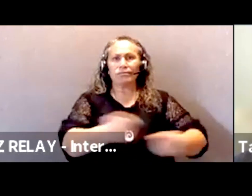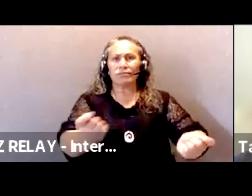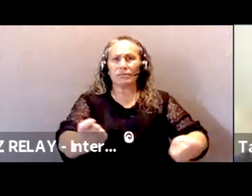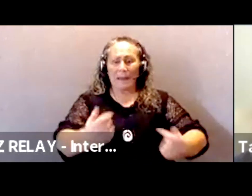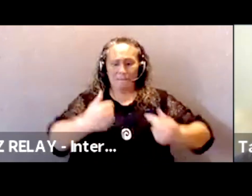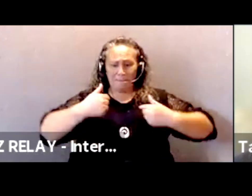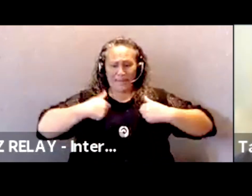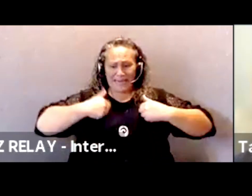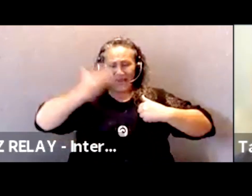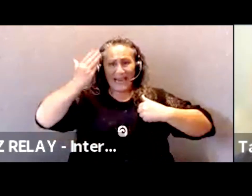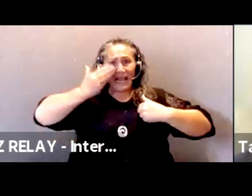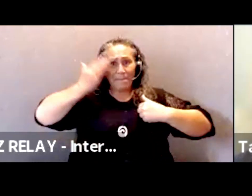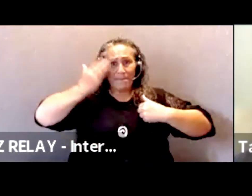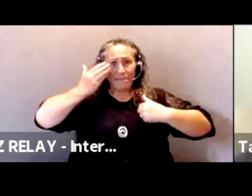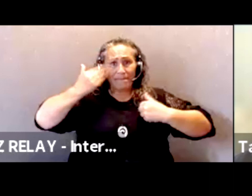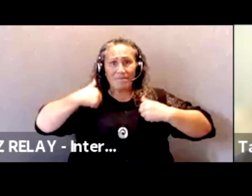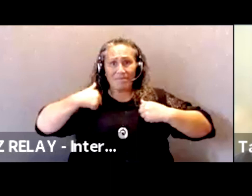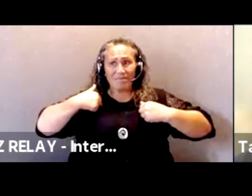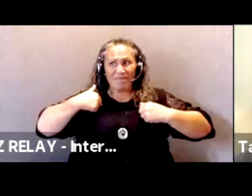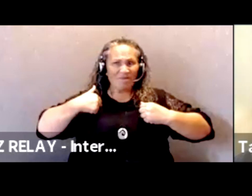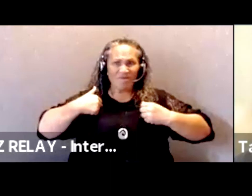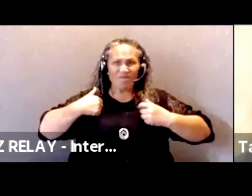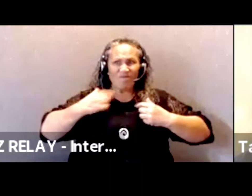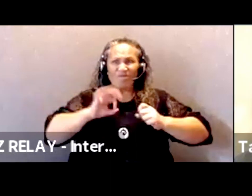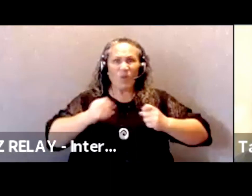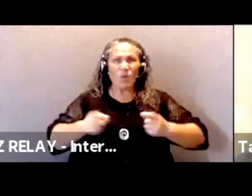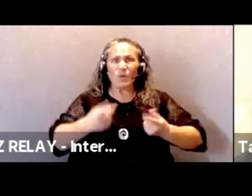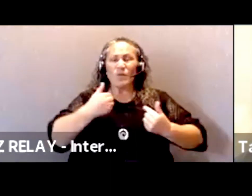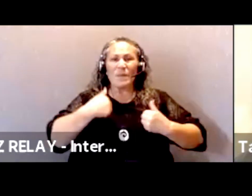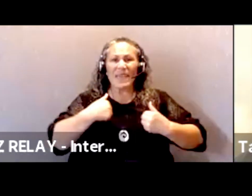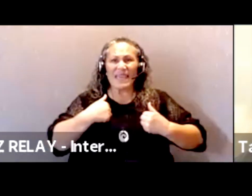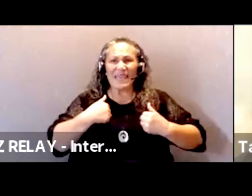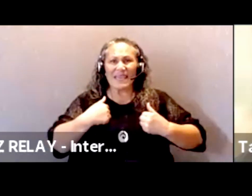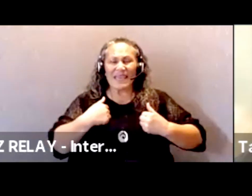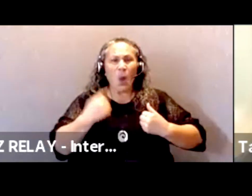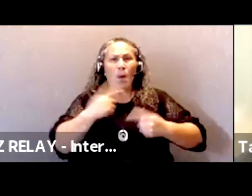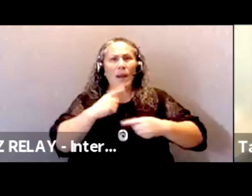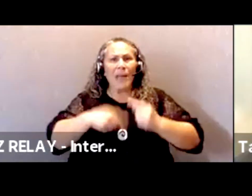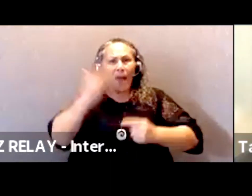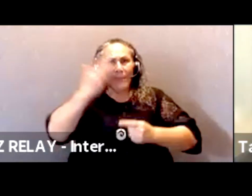carpool person. Is there anything happening for the blind community to get the information?